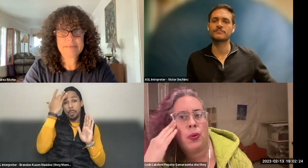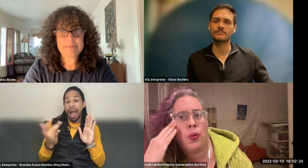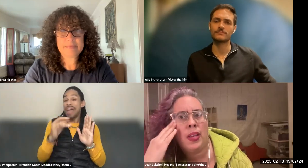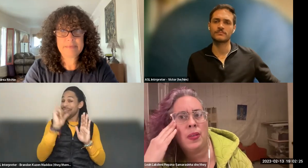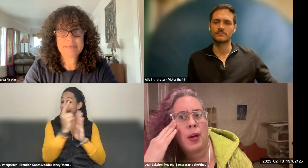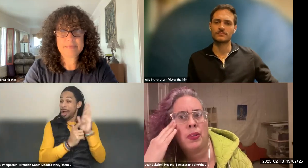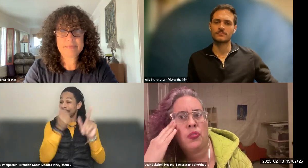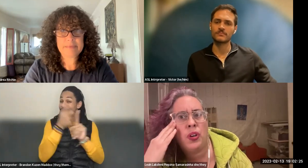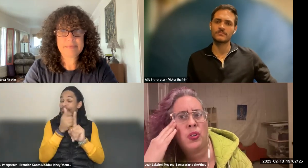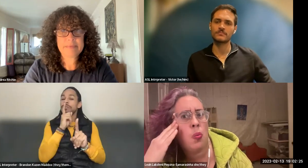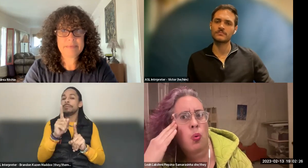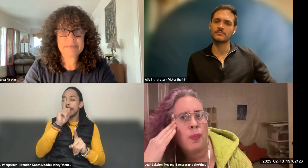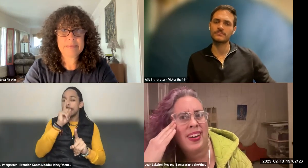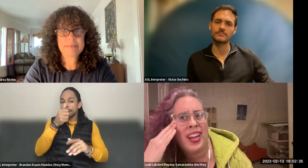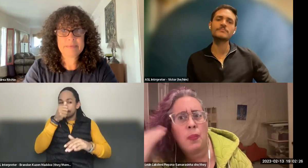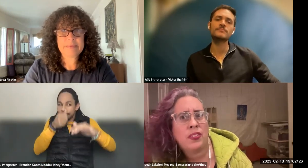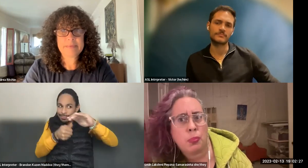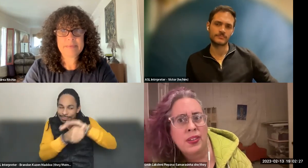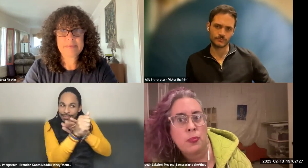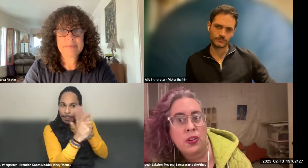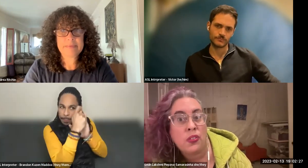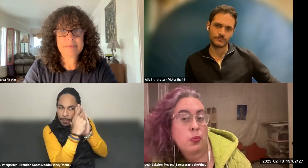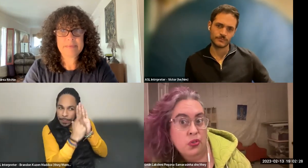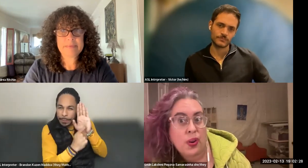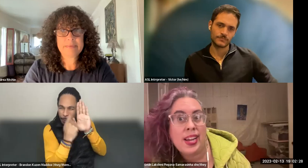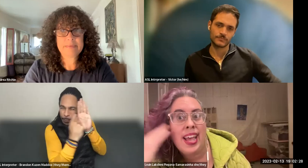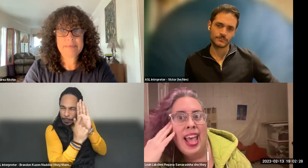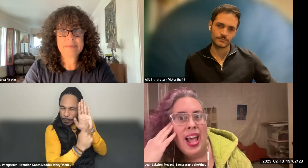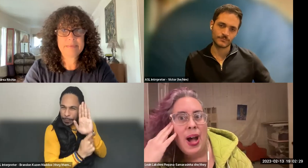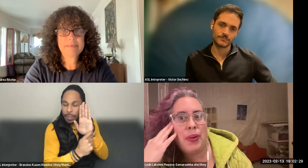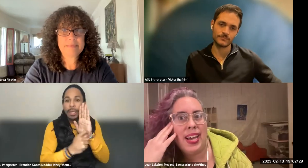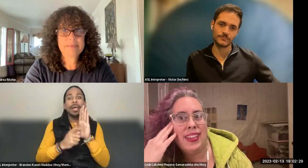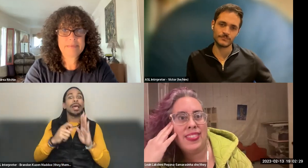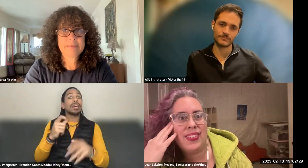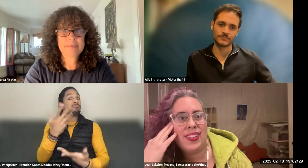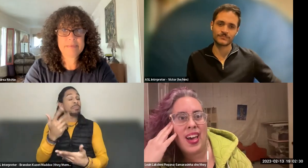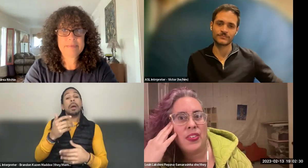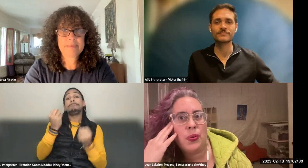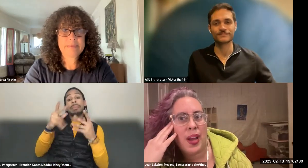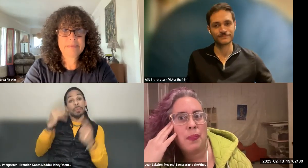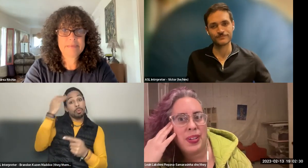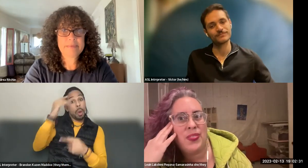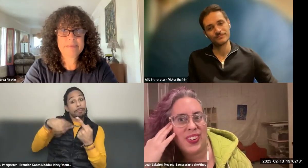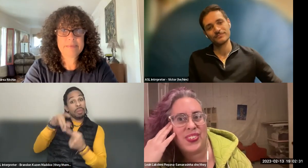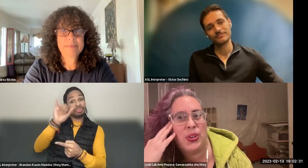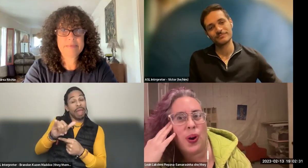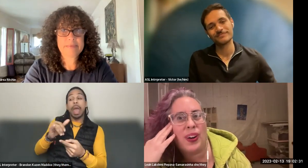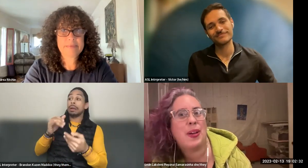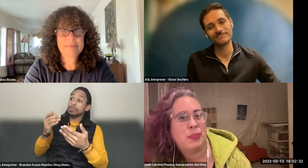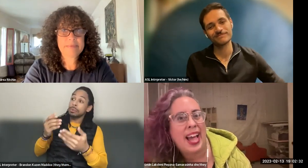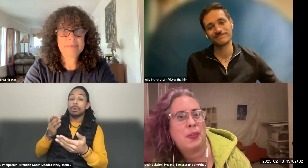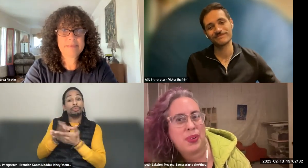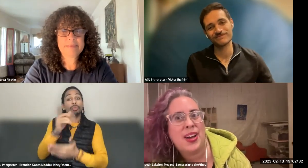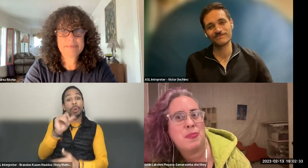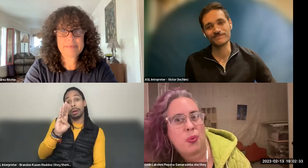some people in the public sphere know more about it now because of Britney Spears, which is great. But there's a lot of us who are not Britney Spears, who are